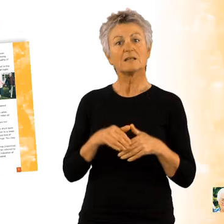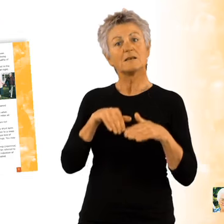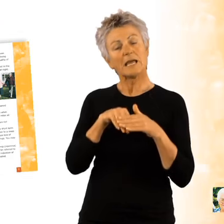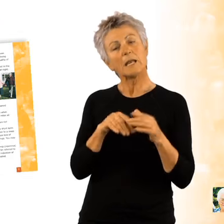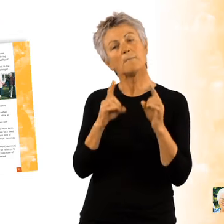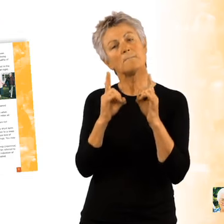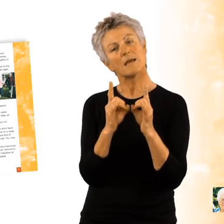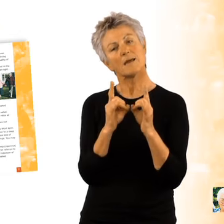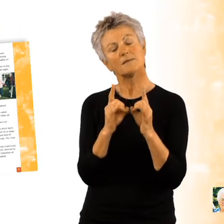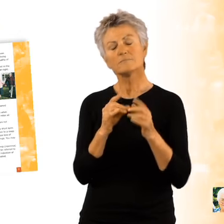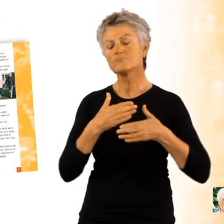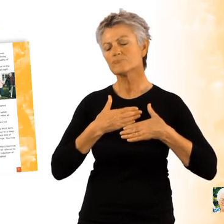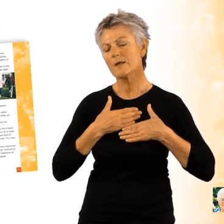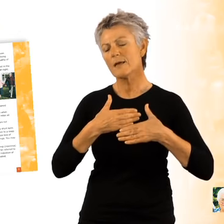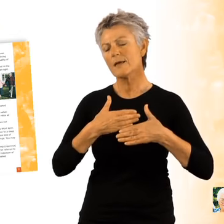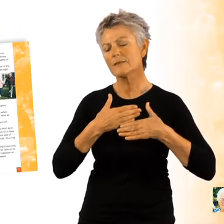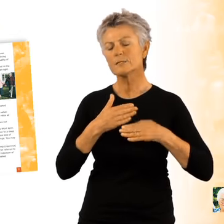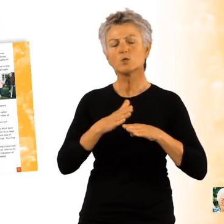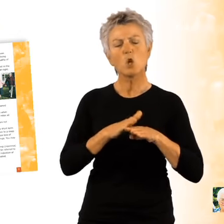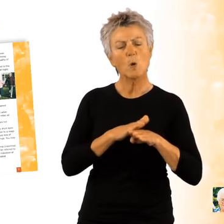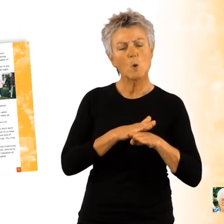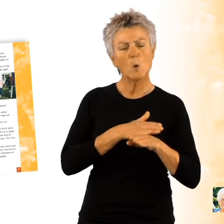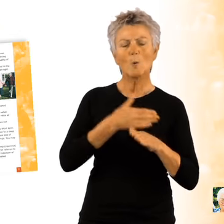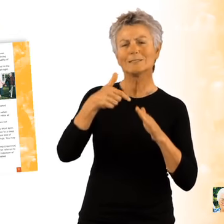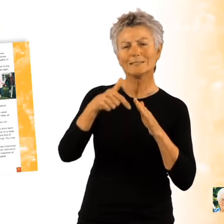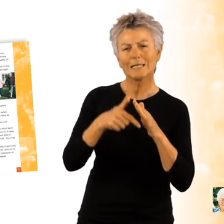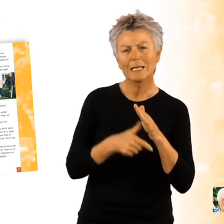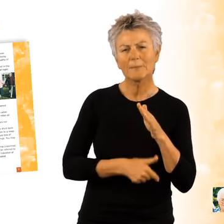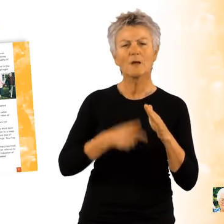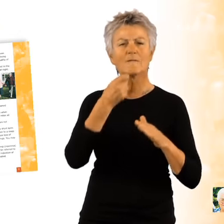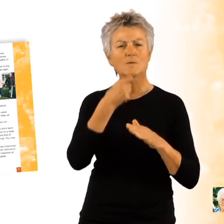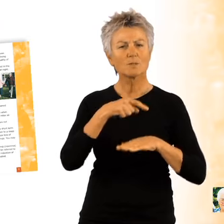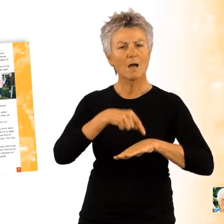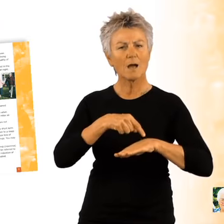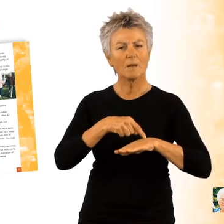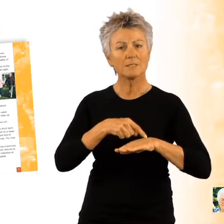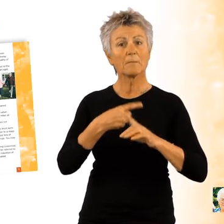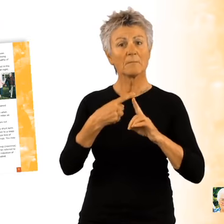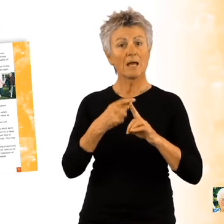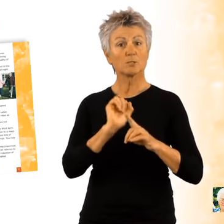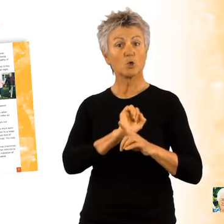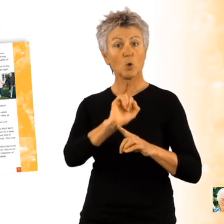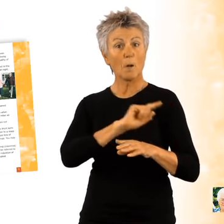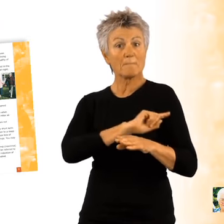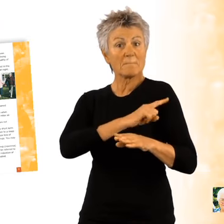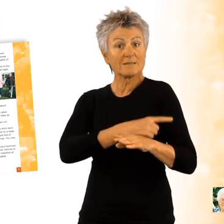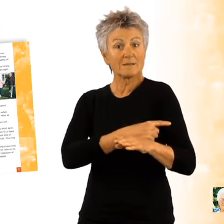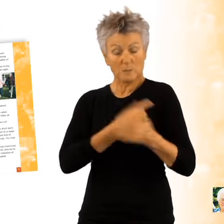Breathe slowly and deeply a few times when you're in bed, then slowly tighten and relax all your muscles.